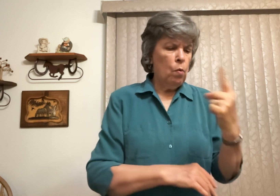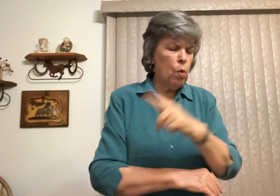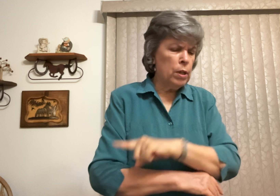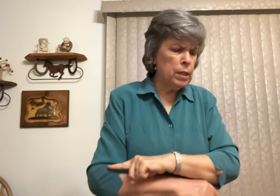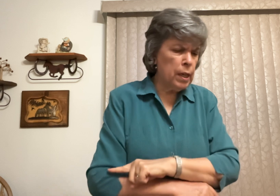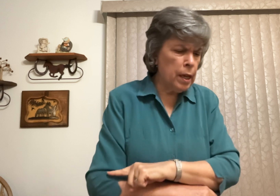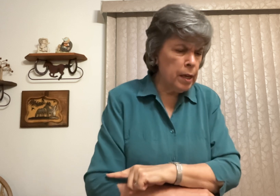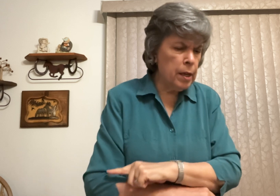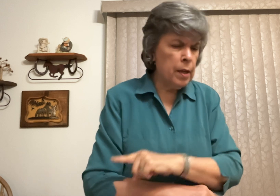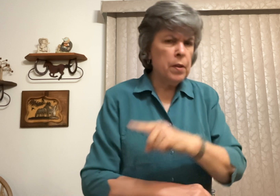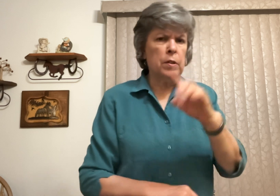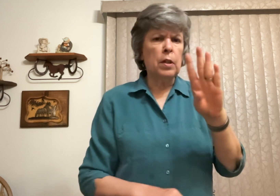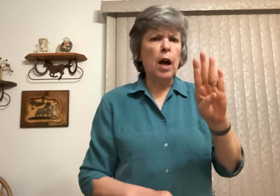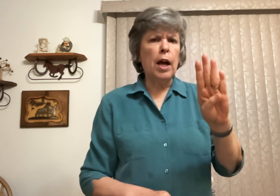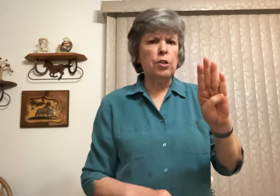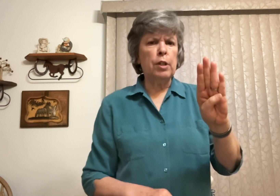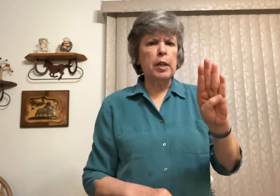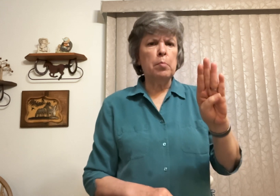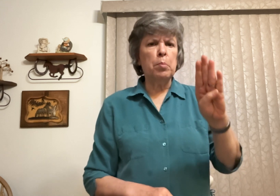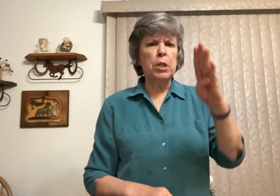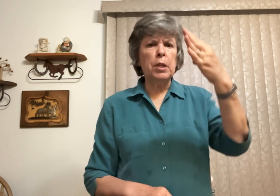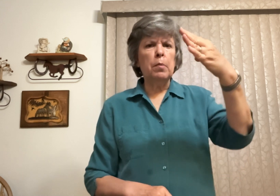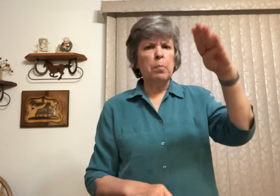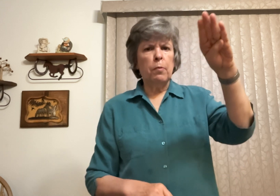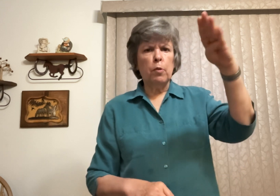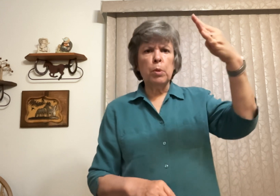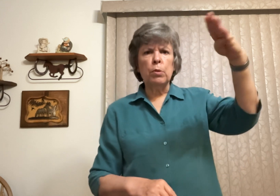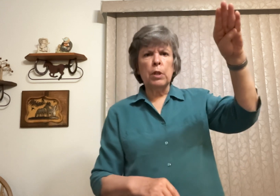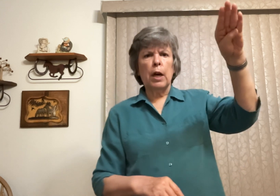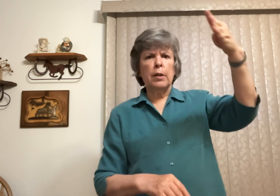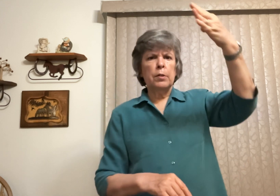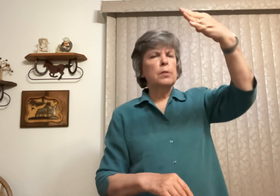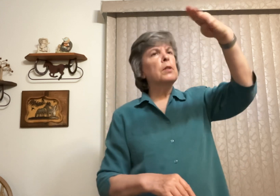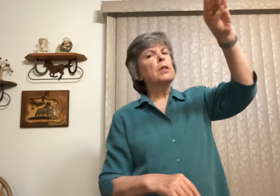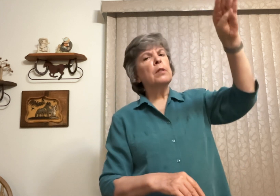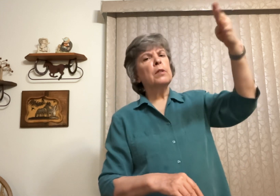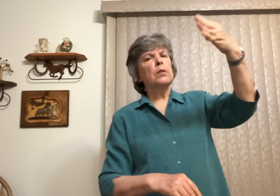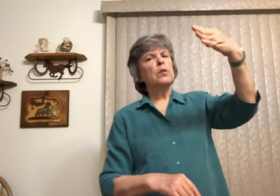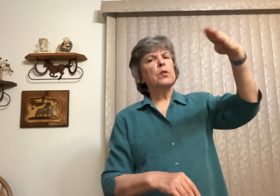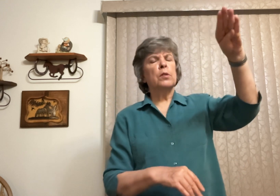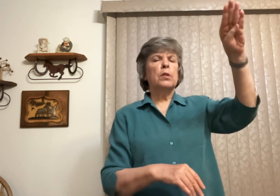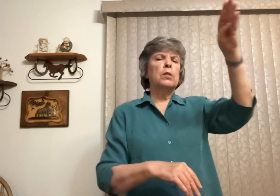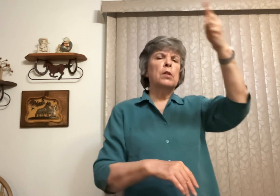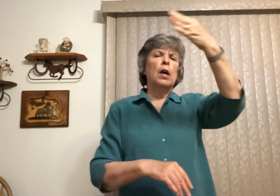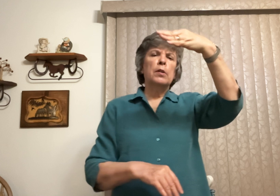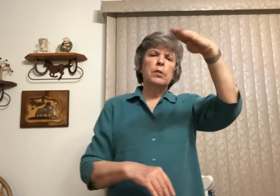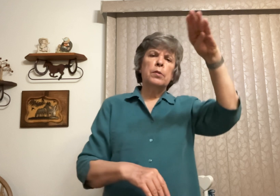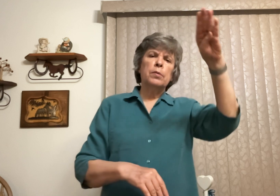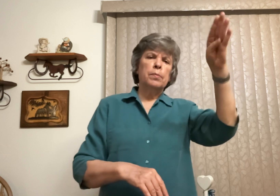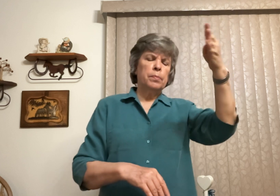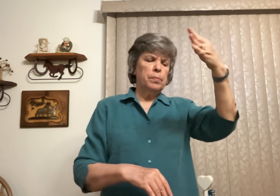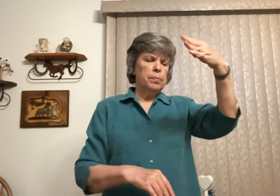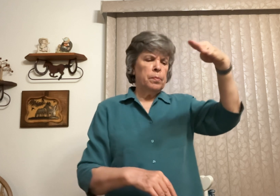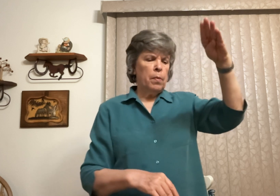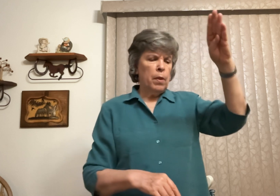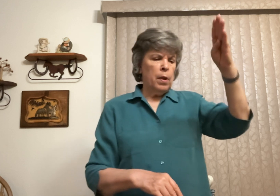One day the skies, you take a B for blue skies, and this is the skies.